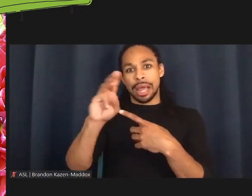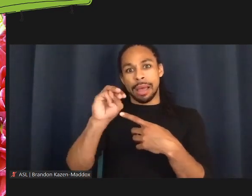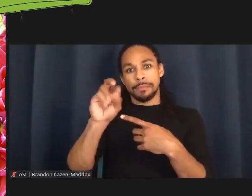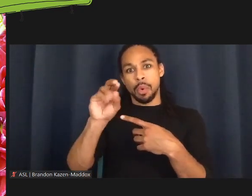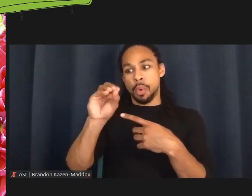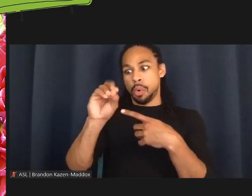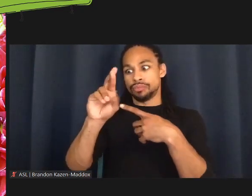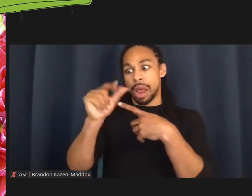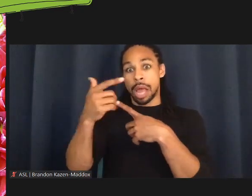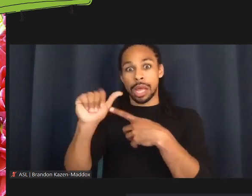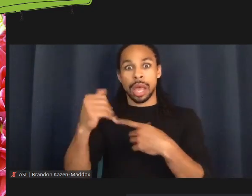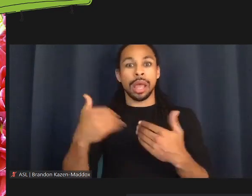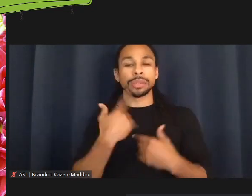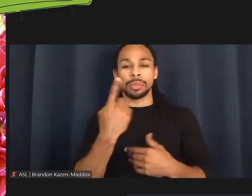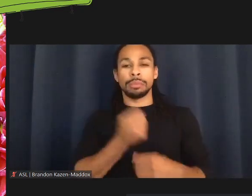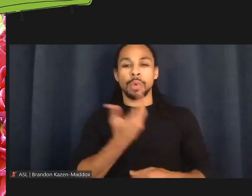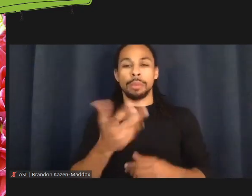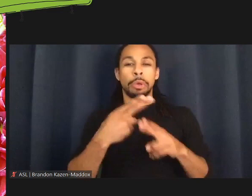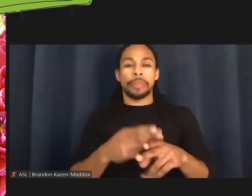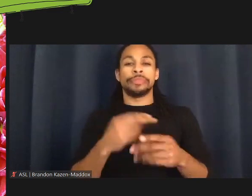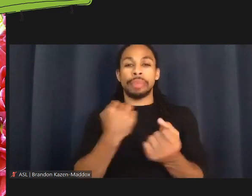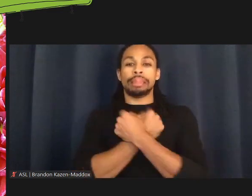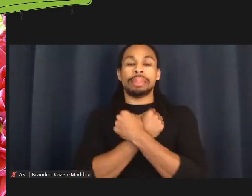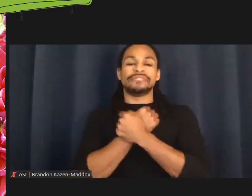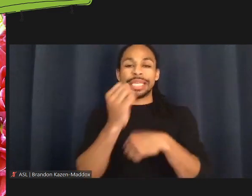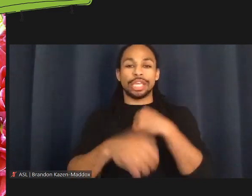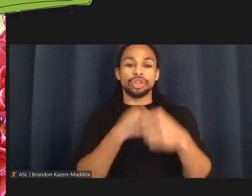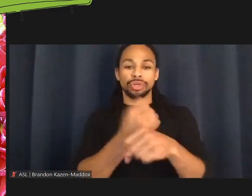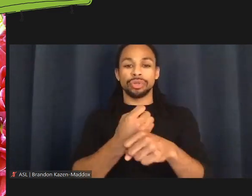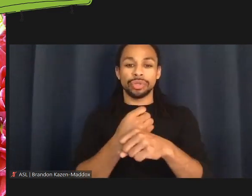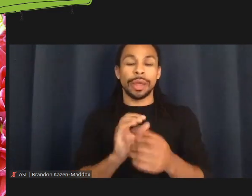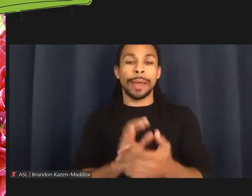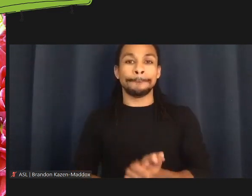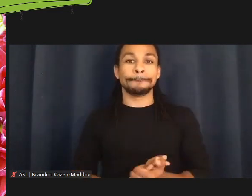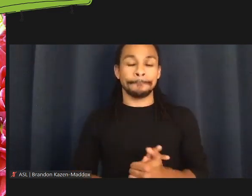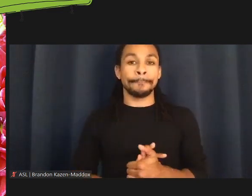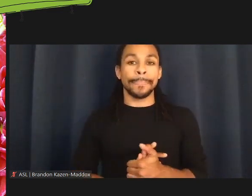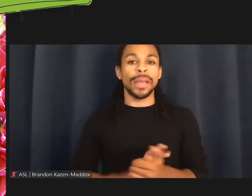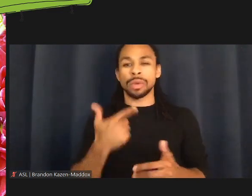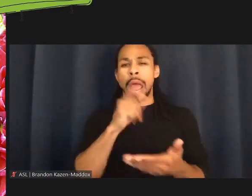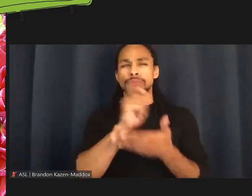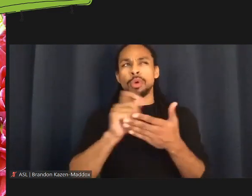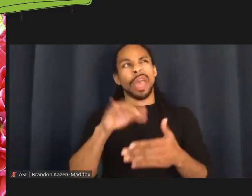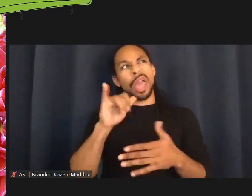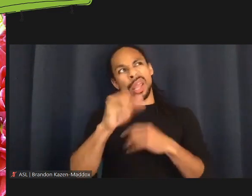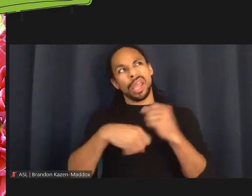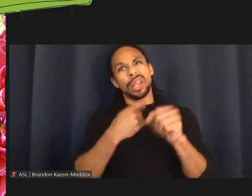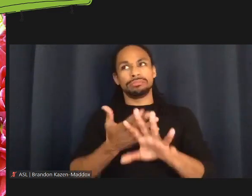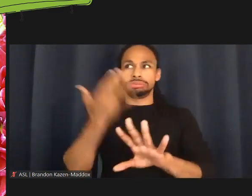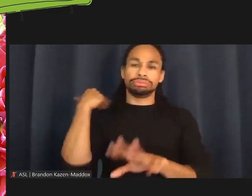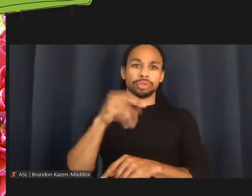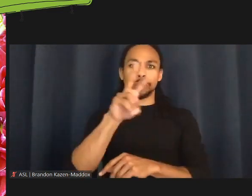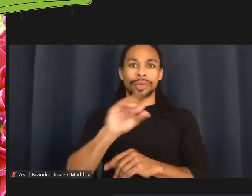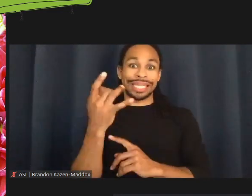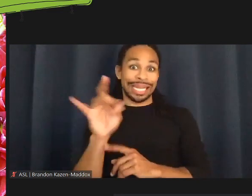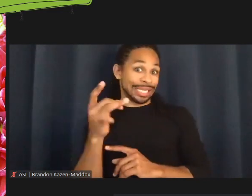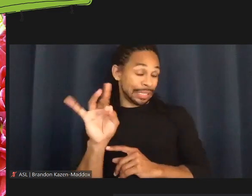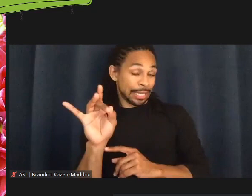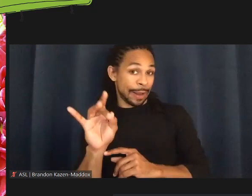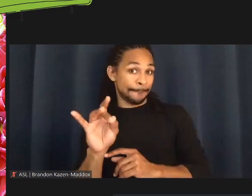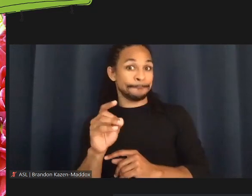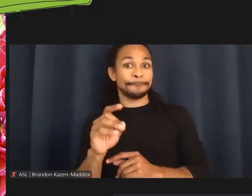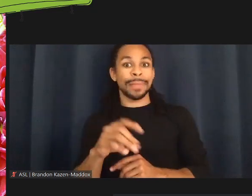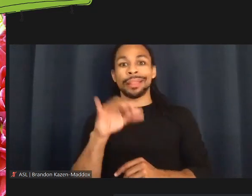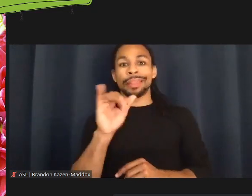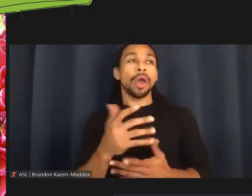And so this poem is kind of my version, I think I wrote it in 2018, perhaps. I think it was like, oh shit, Trump